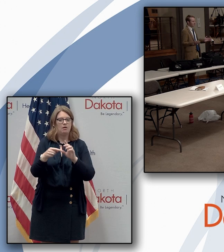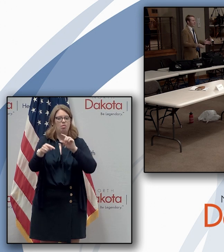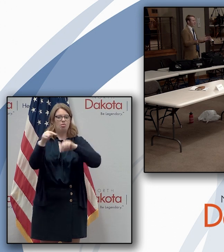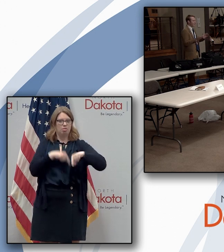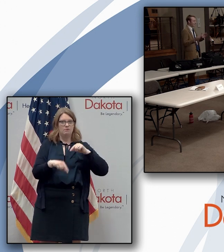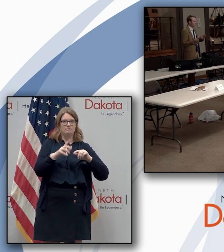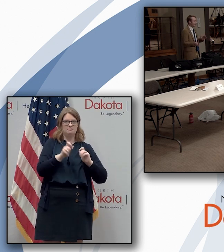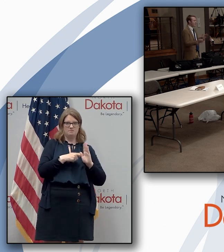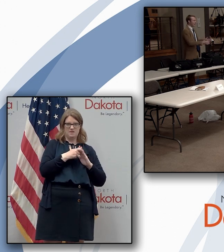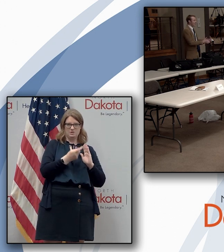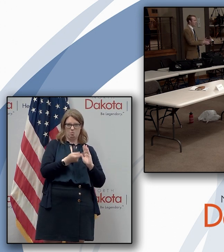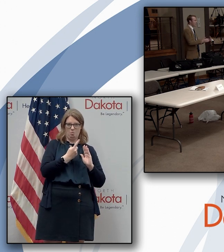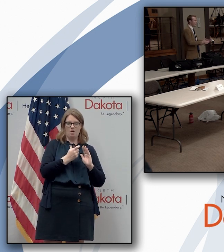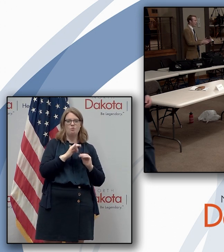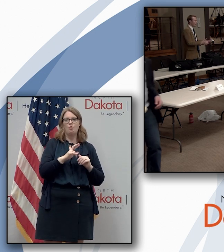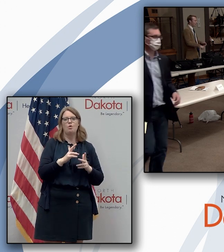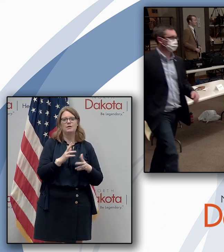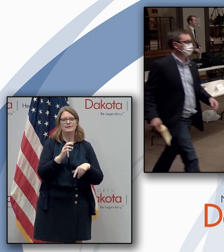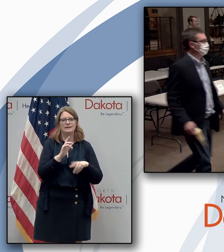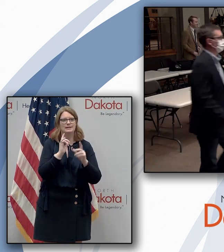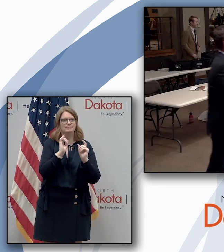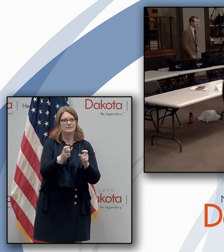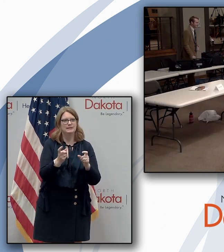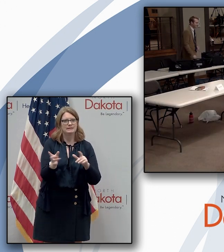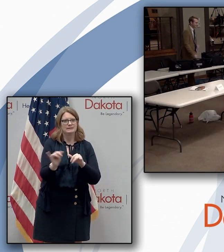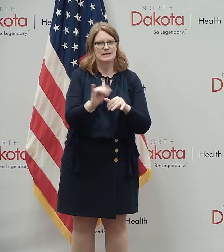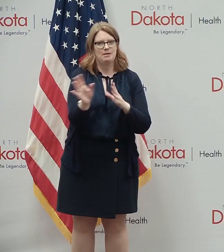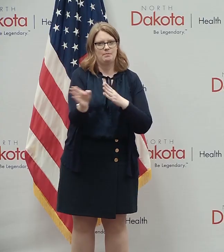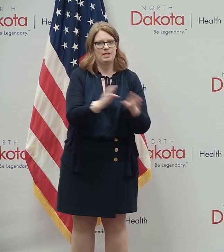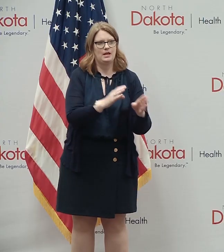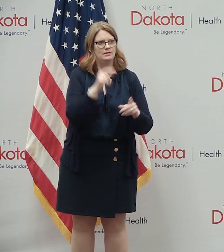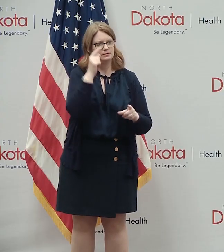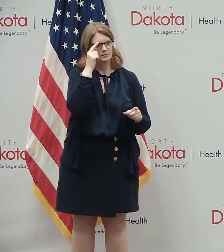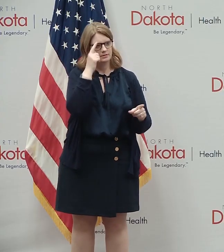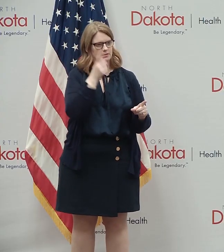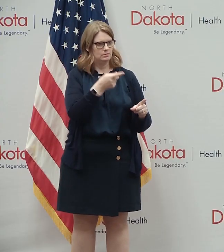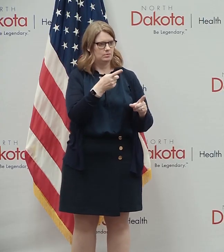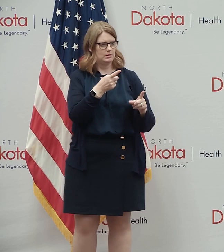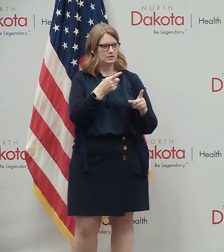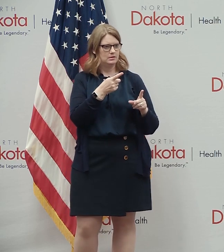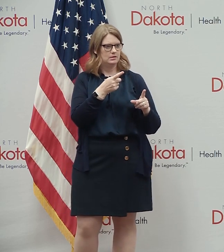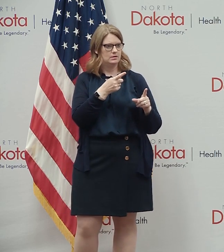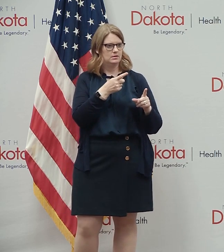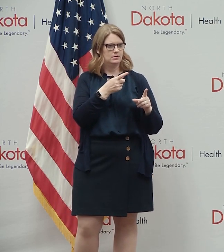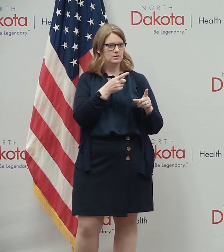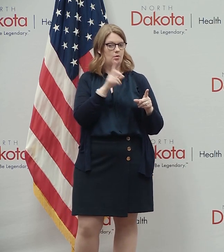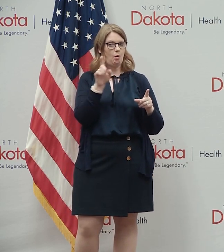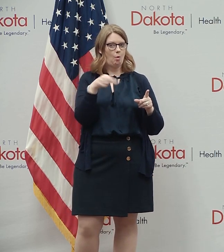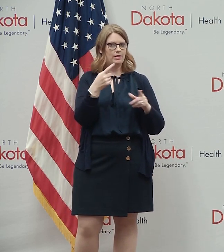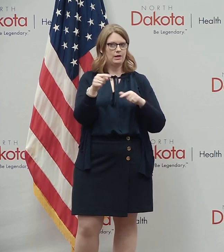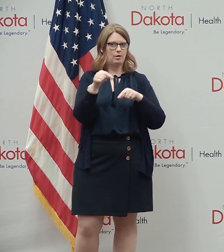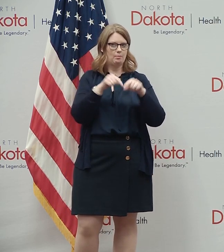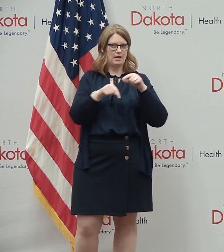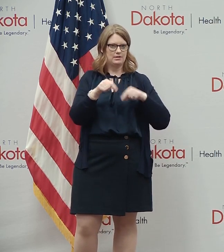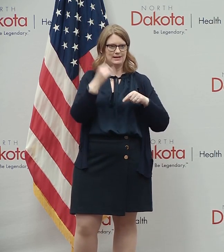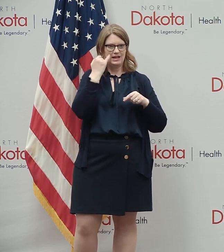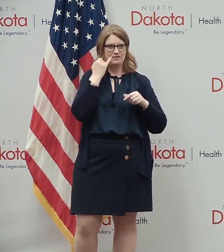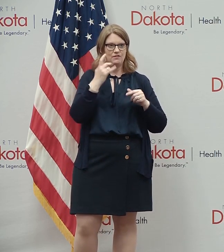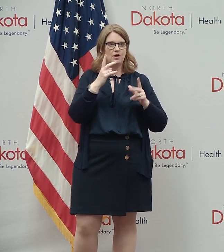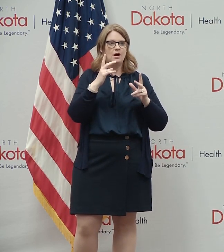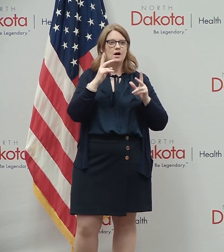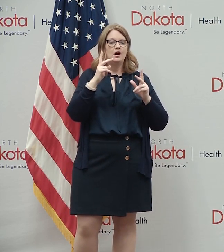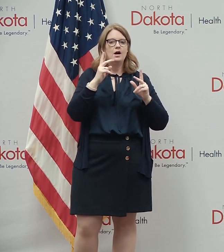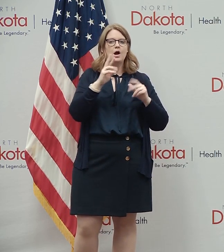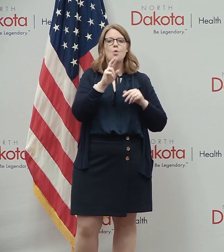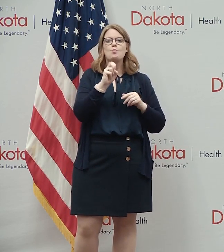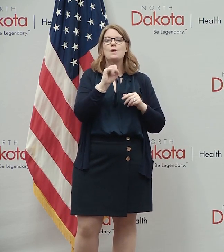just submit the same plan from before? One point of clarification, you only go backwards if a resident is